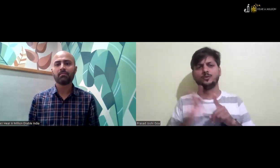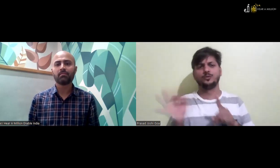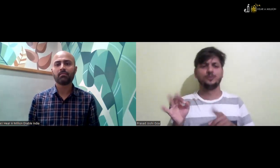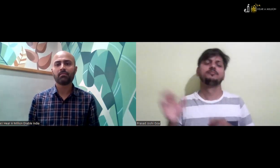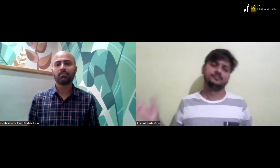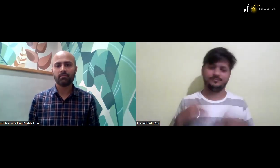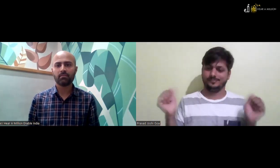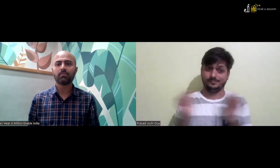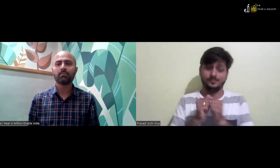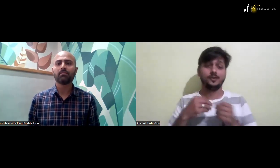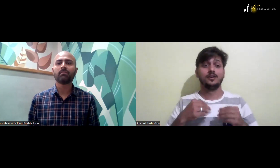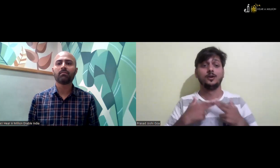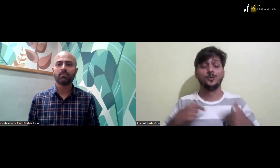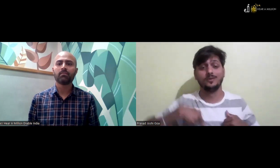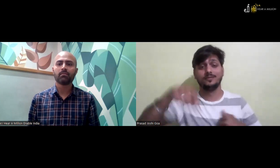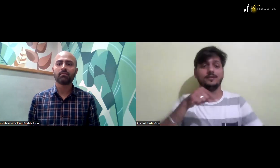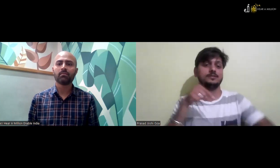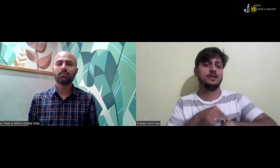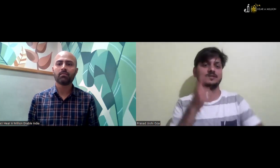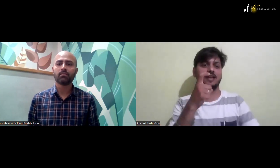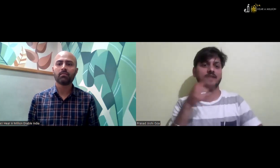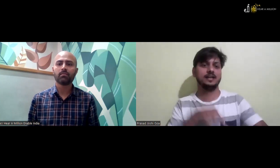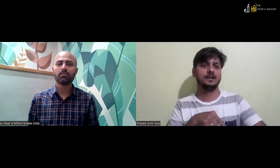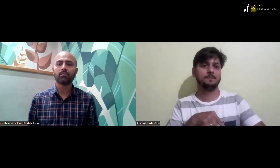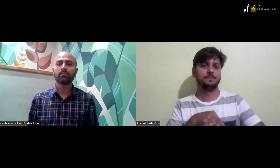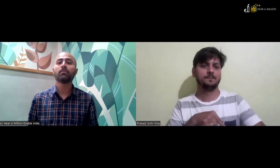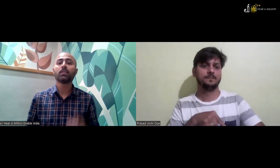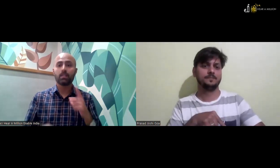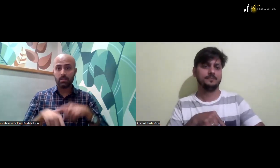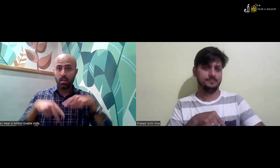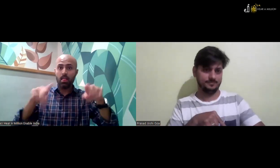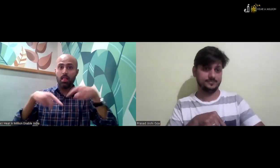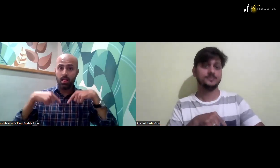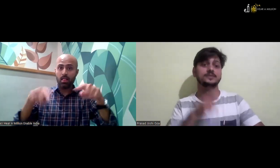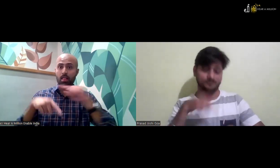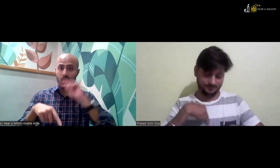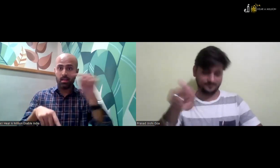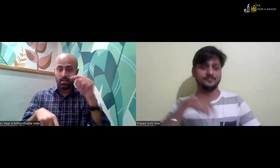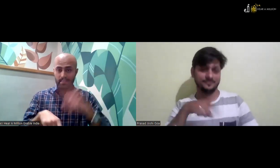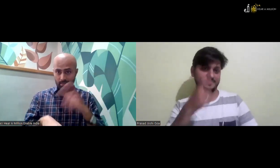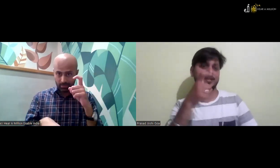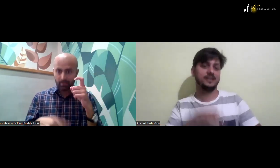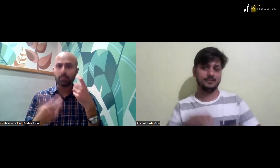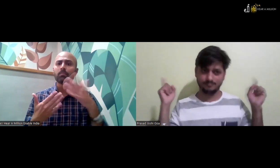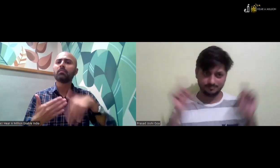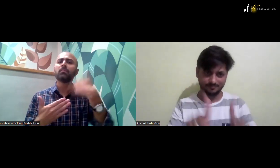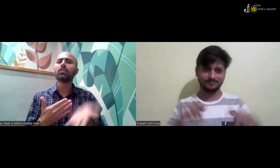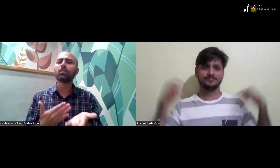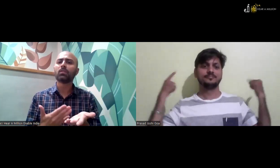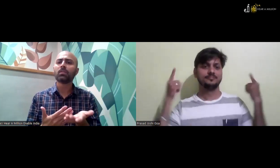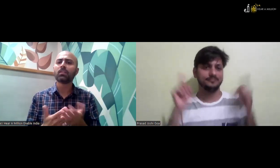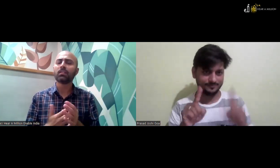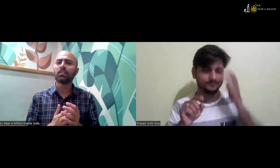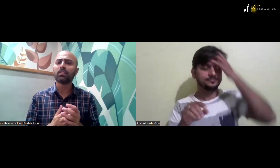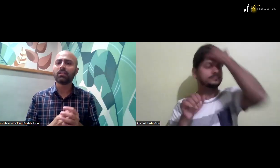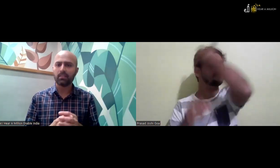relatives that this thing happened with me. So he went along with me. So 7 times I have to win the court. I